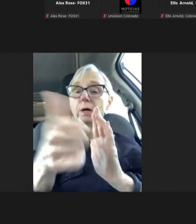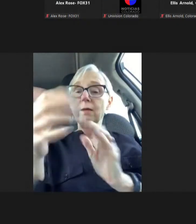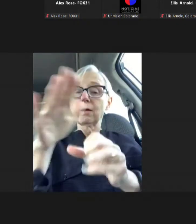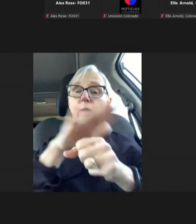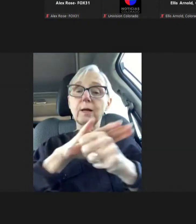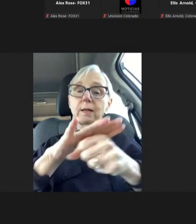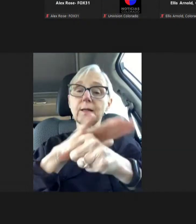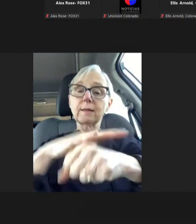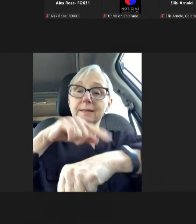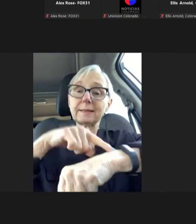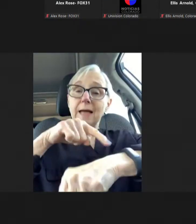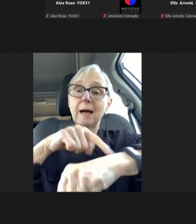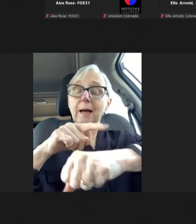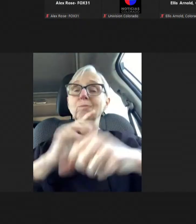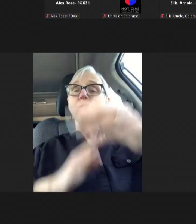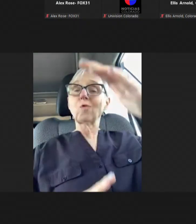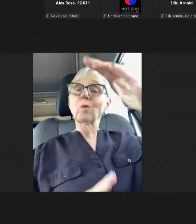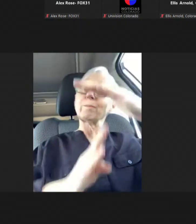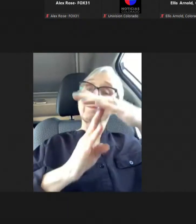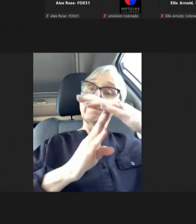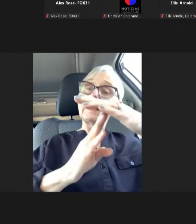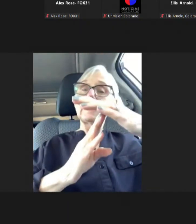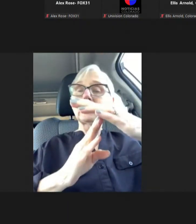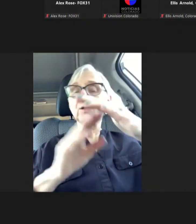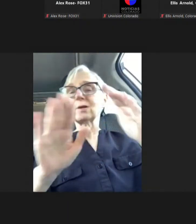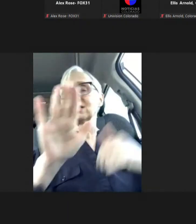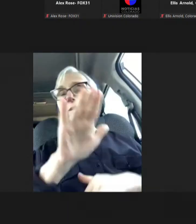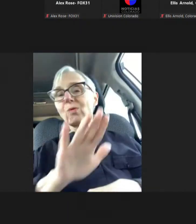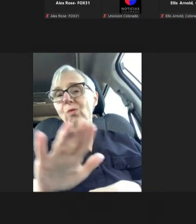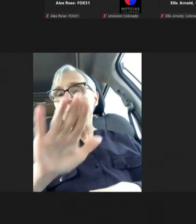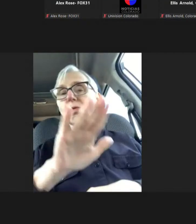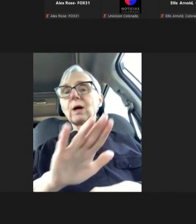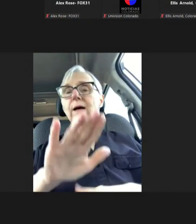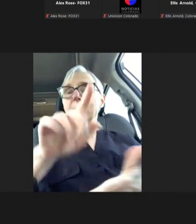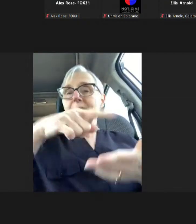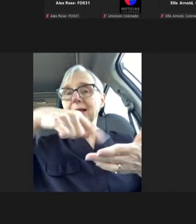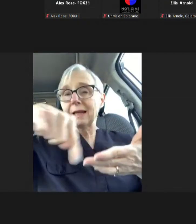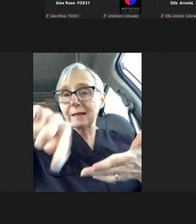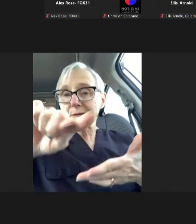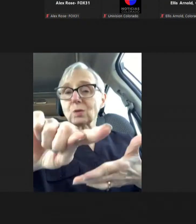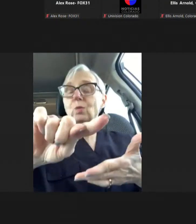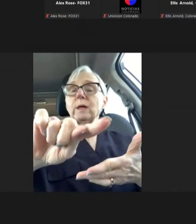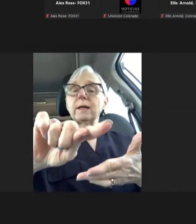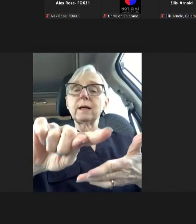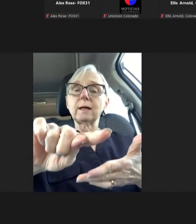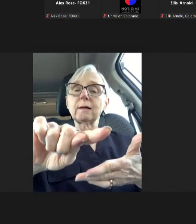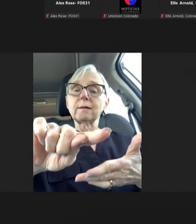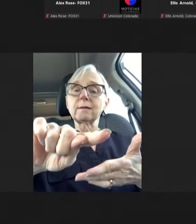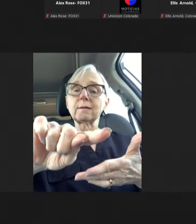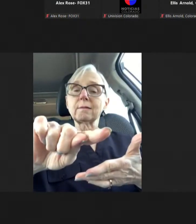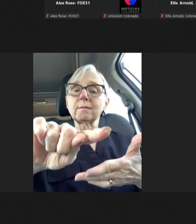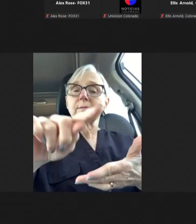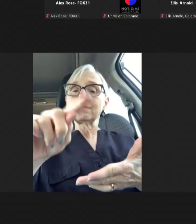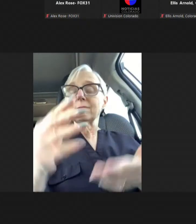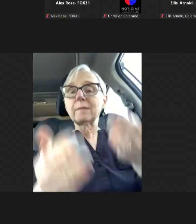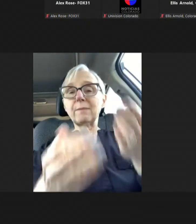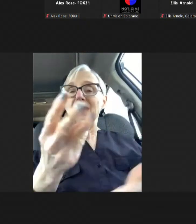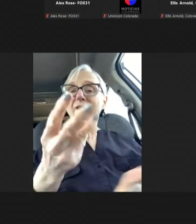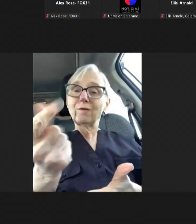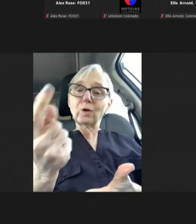to peak number of hospitalizations could be sometime around in the next week or so, give or take some days, of course.